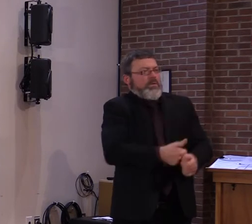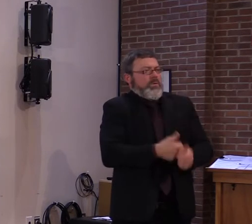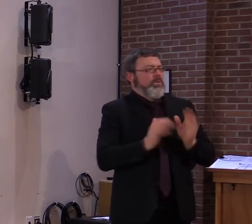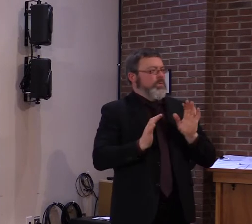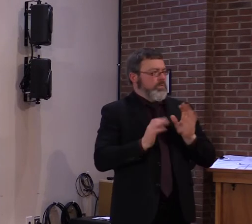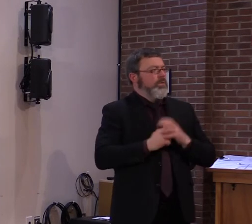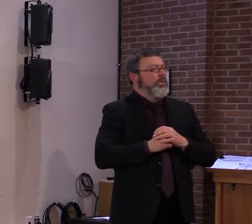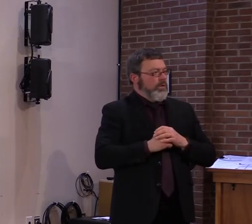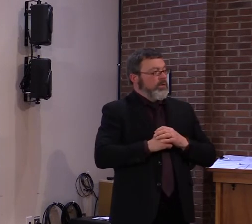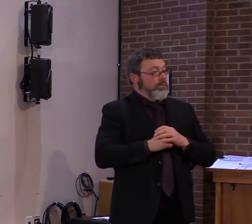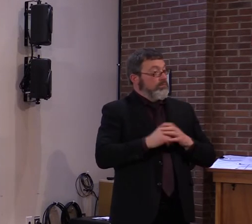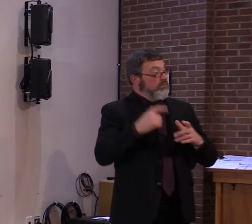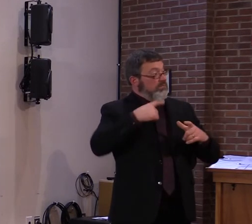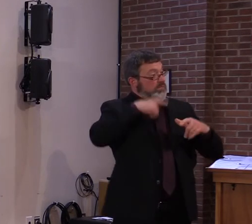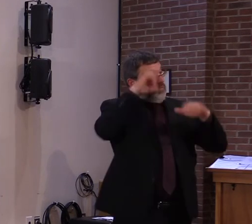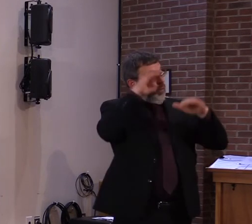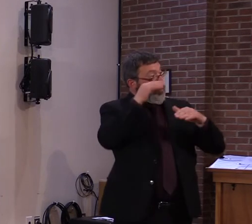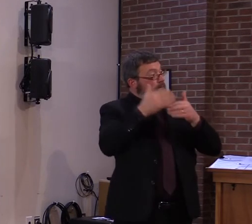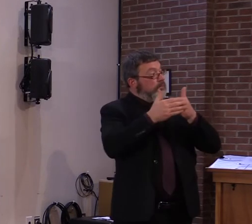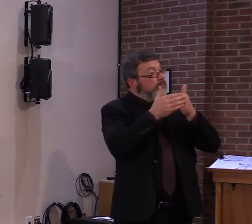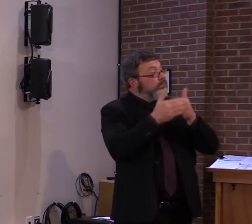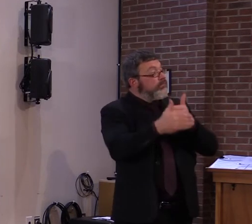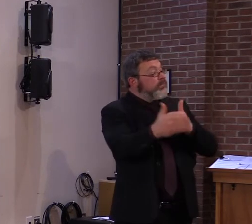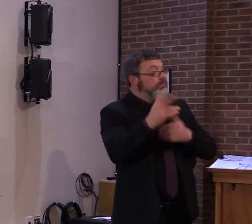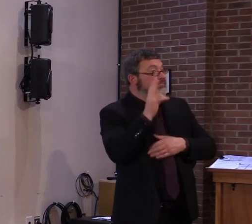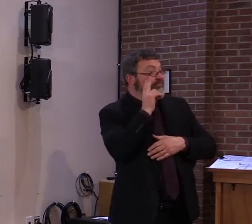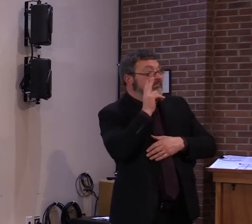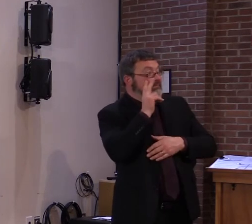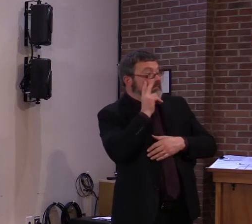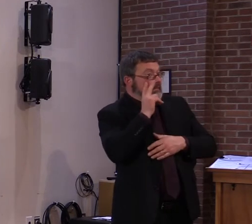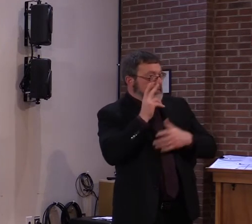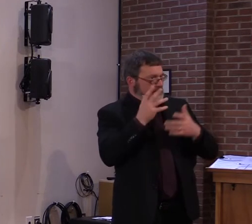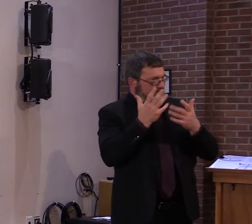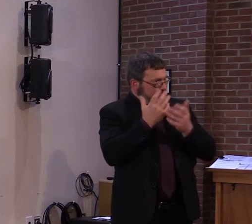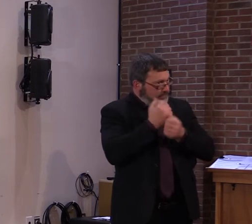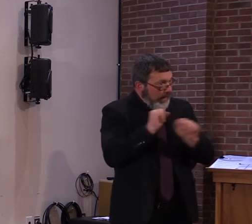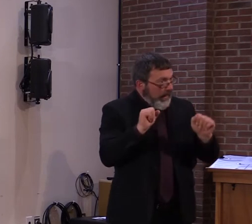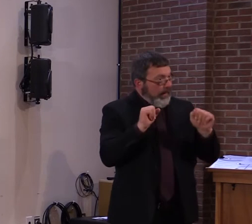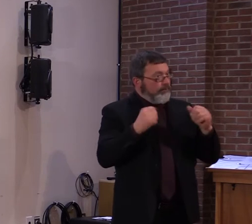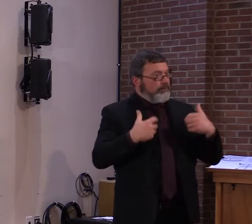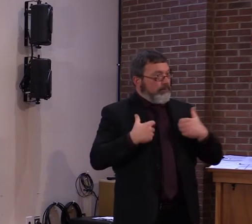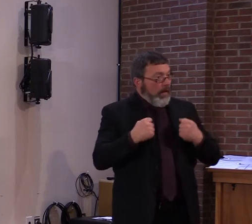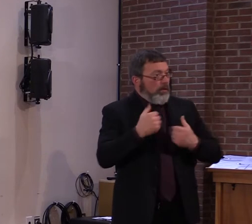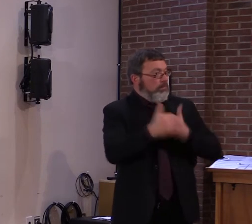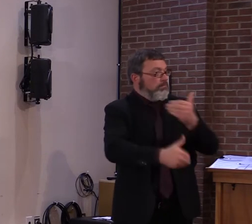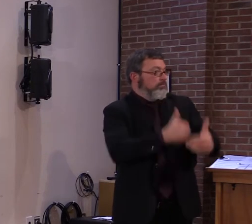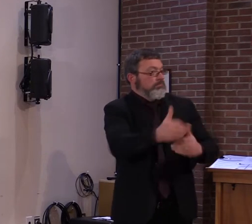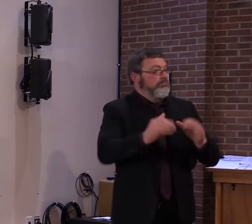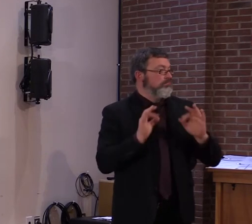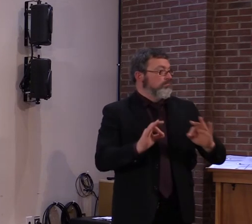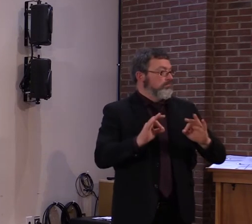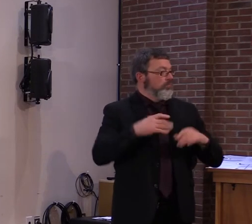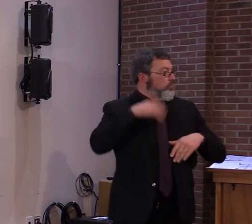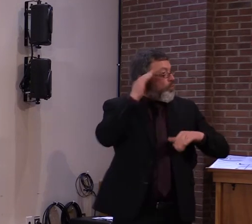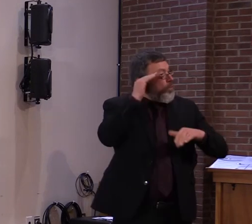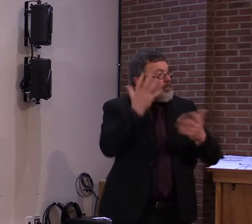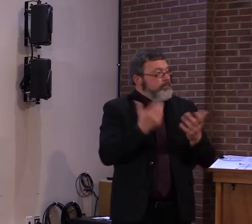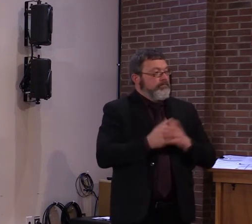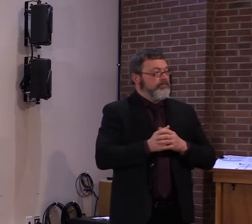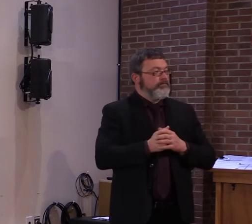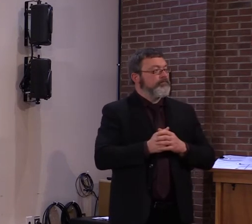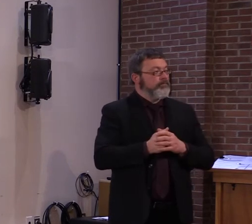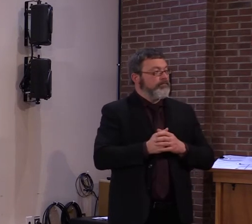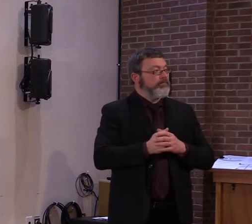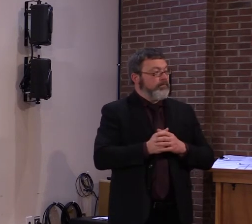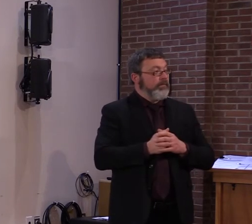healthy experience for Vermonters and those that can meet the quarantine requirements. So hard to tell on the first day, but fingers crossed that